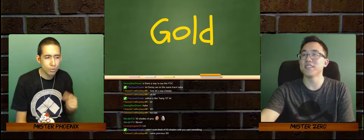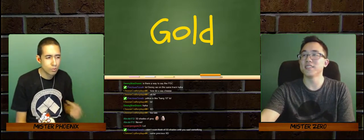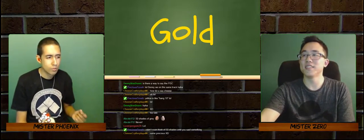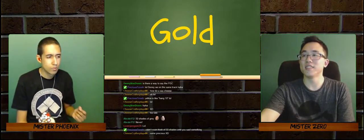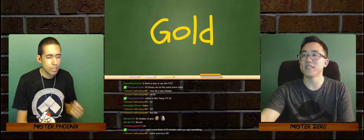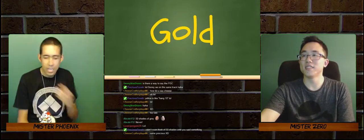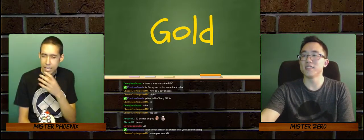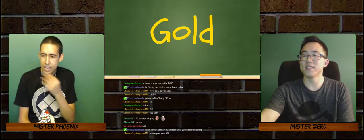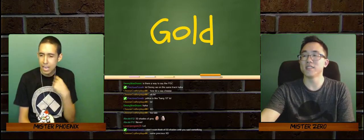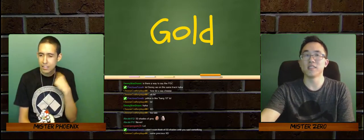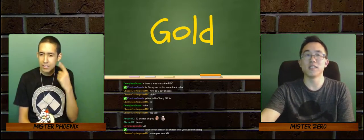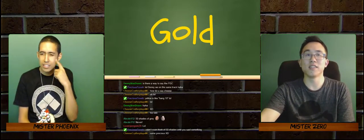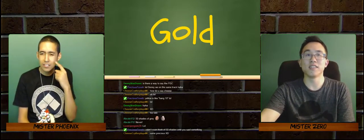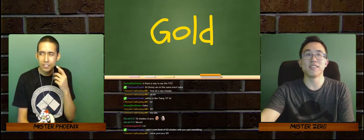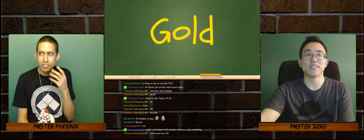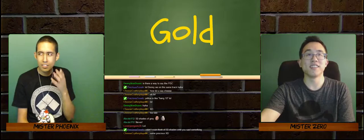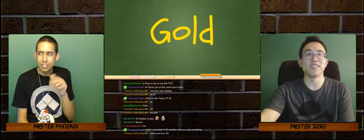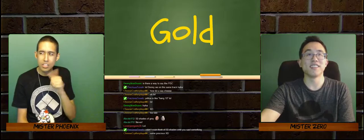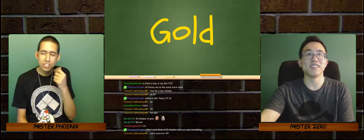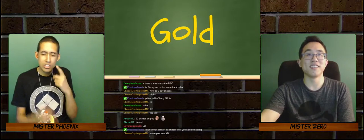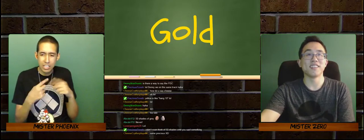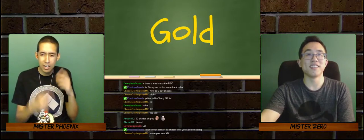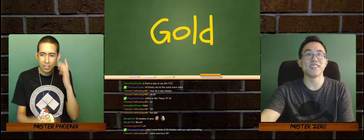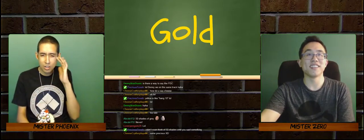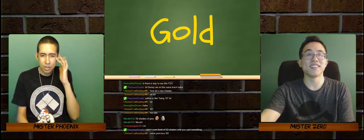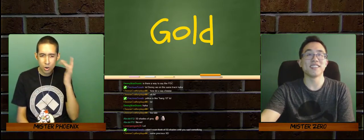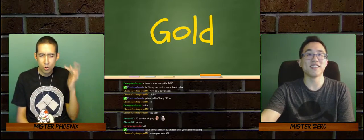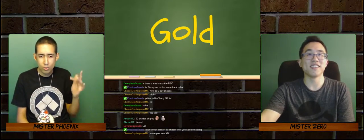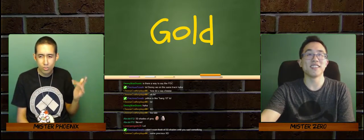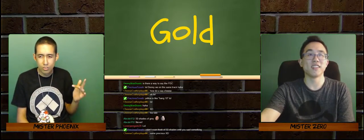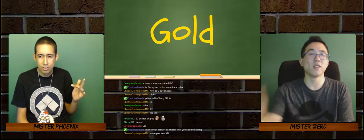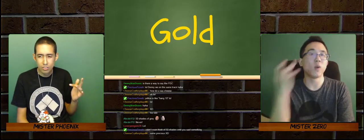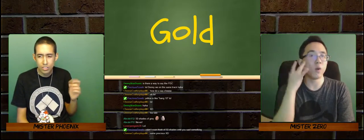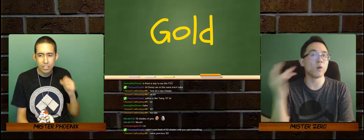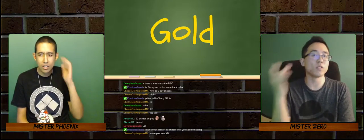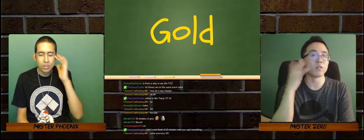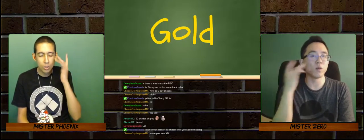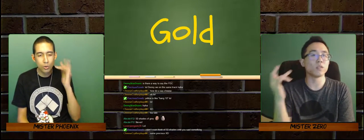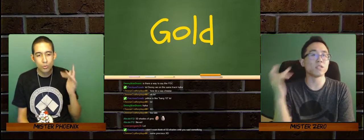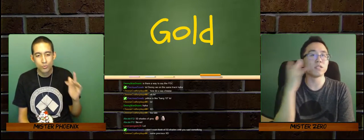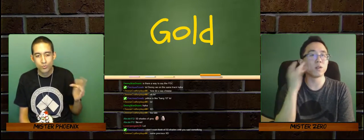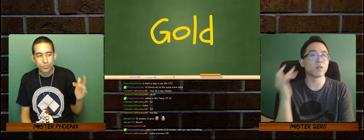gold, and I think there's another sign. Gold, yeah,